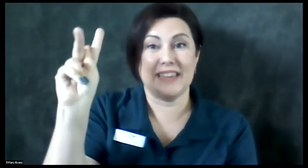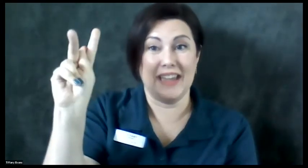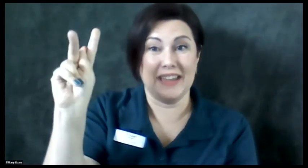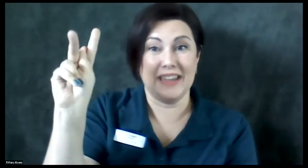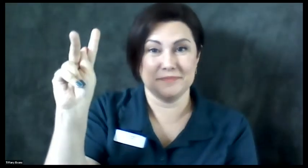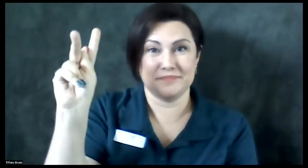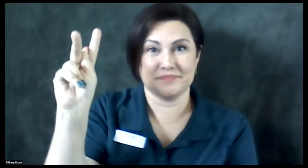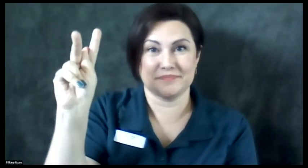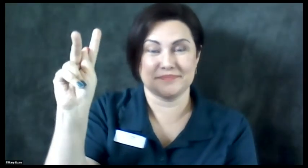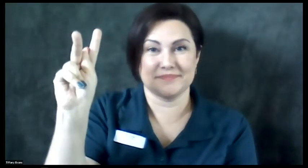K,